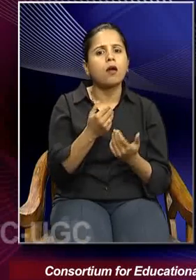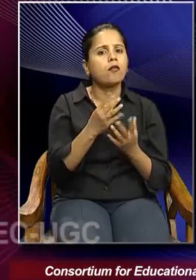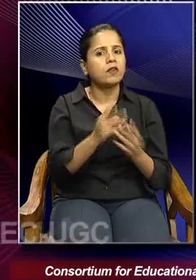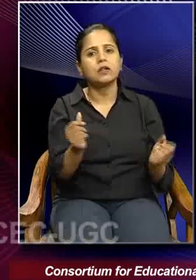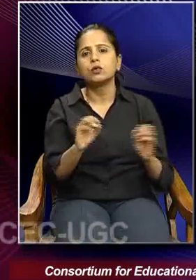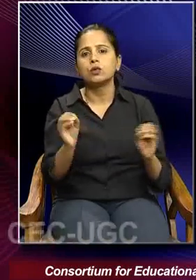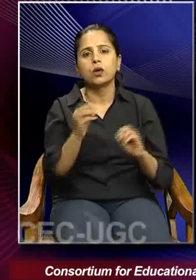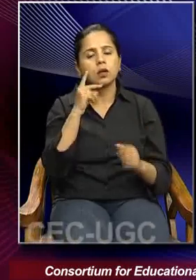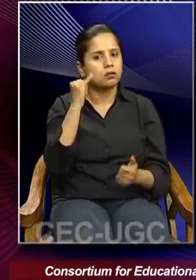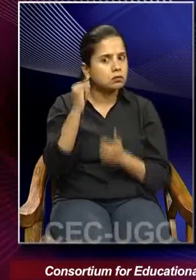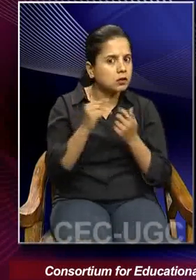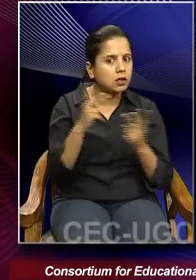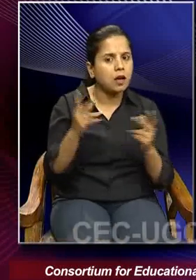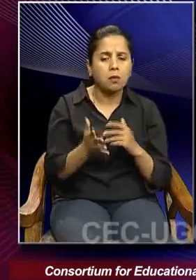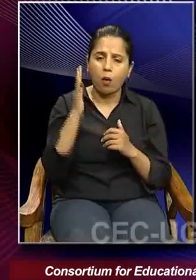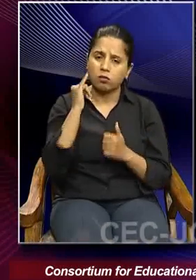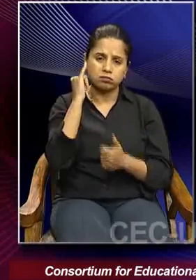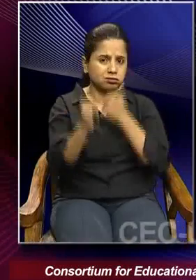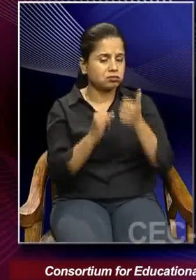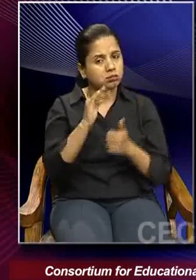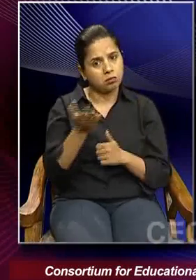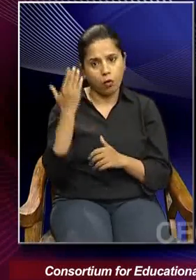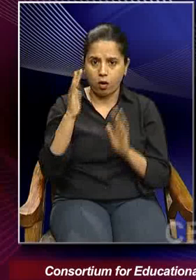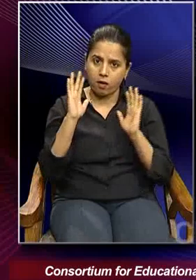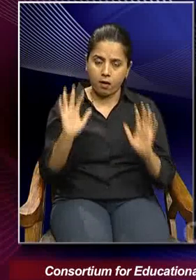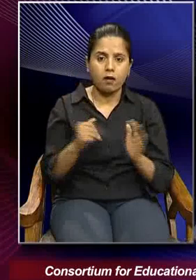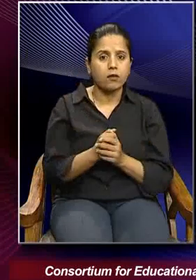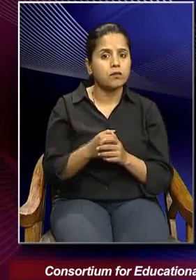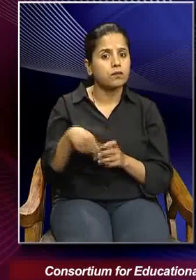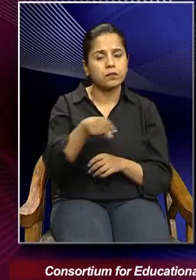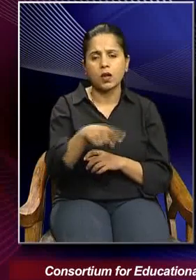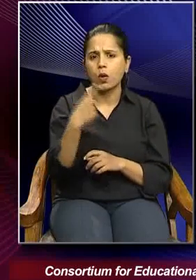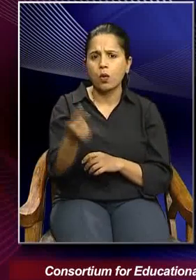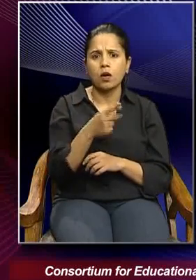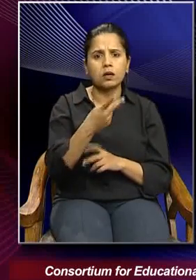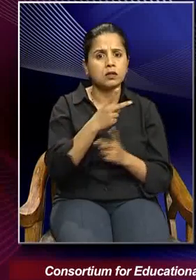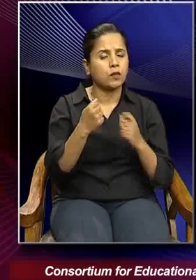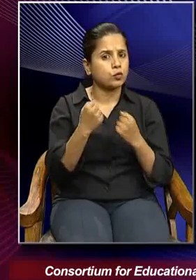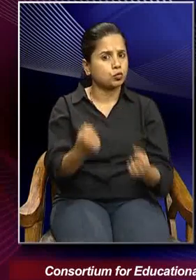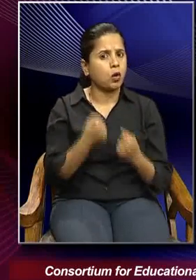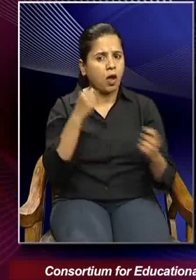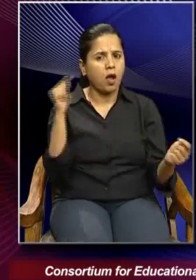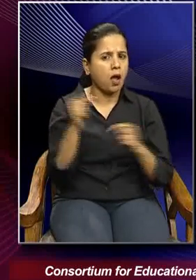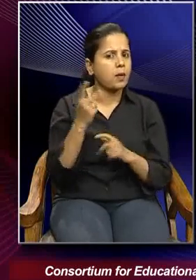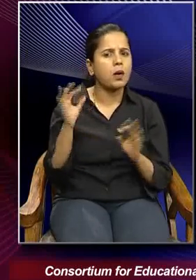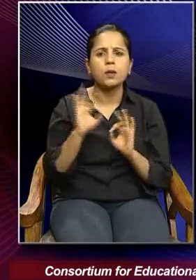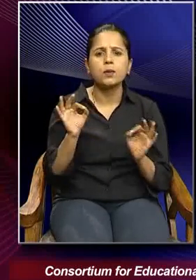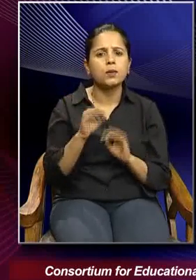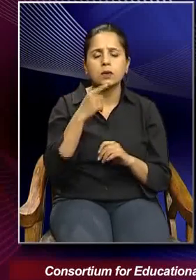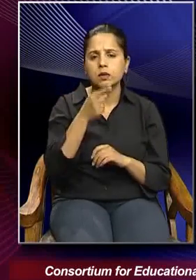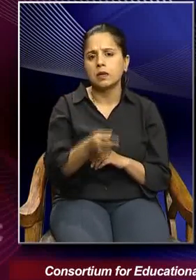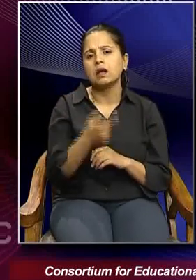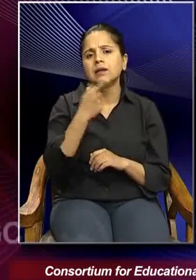uncriticized. Even that has been highly criticized, that it's not a very strong argument, and it's in fact a